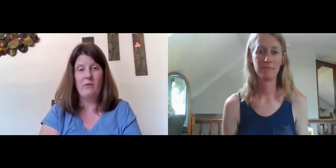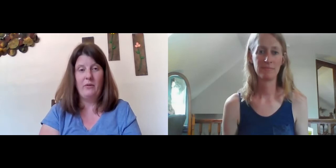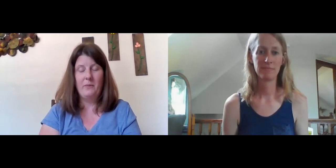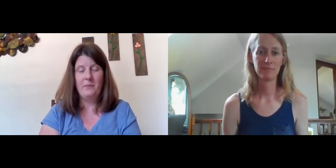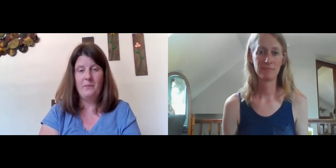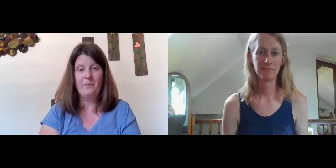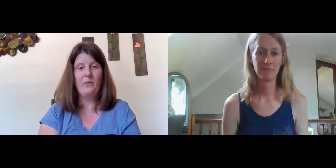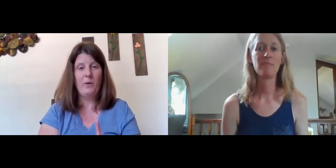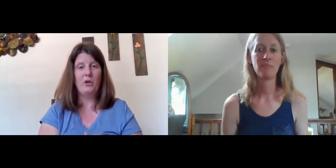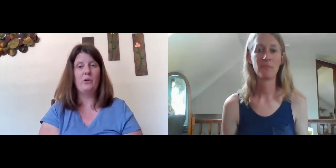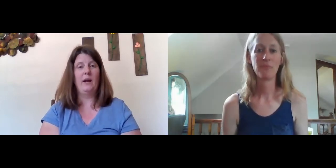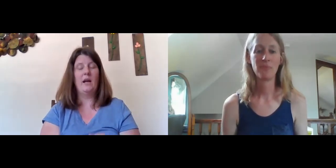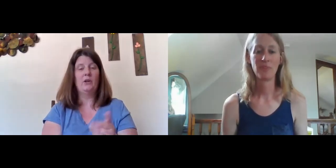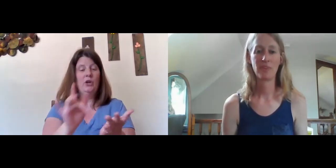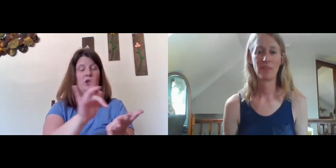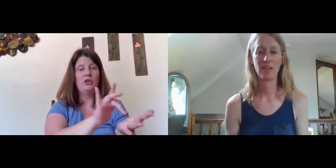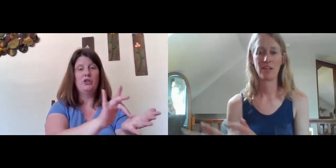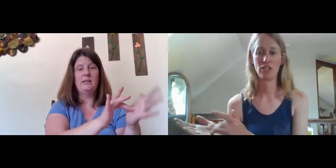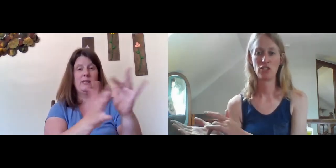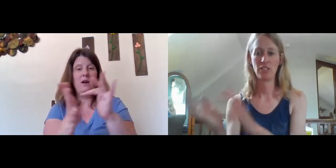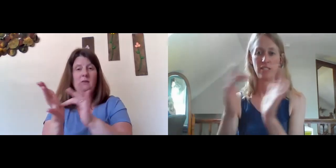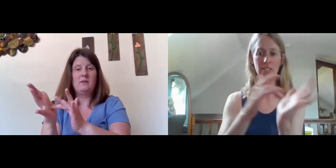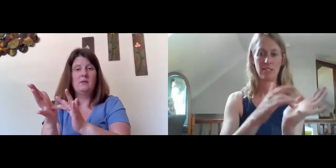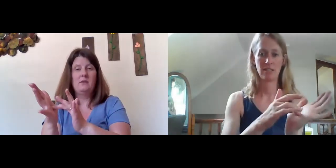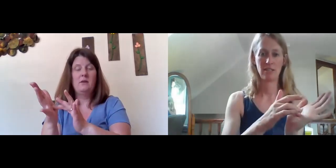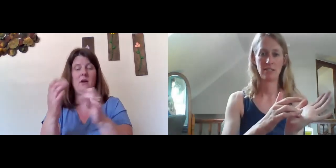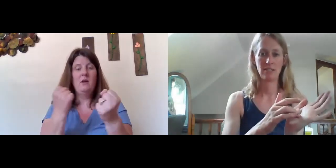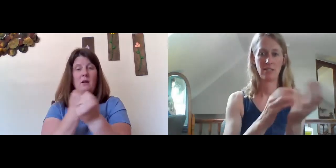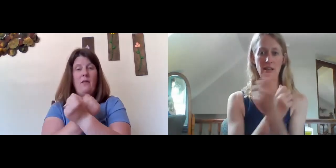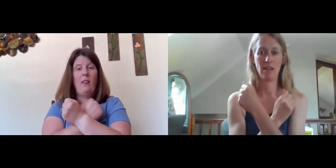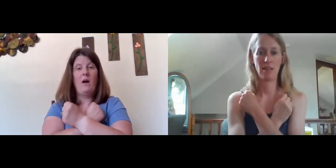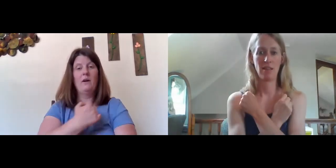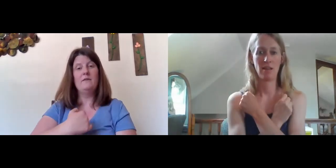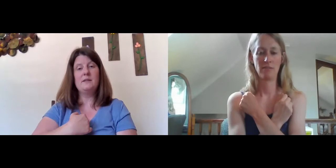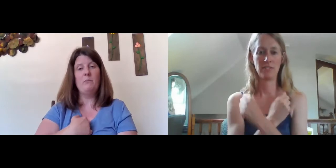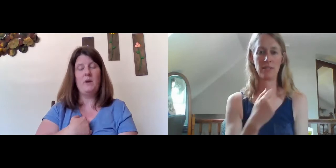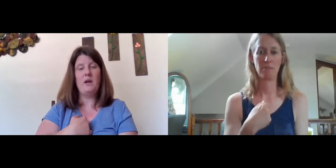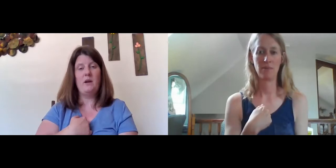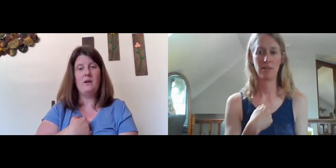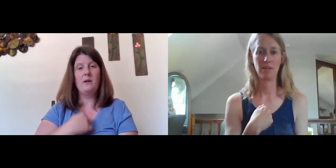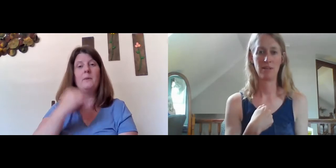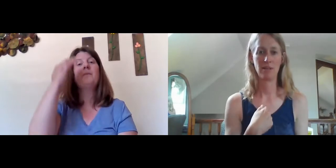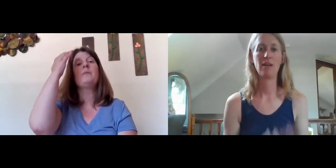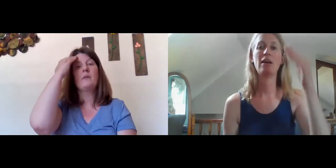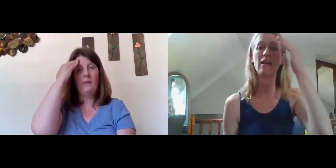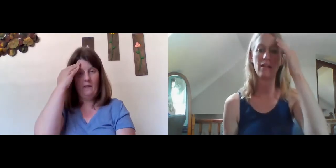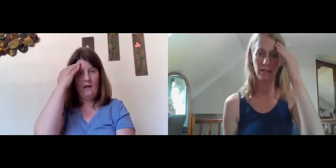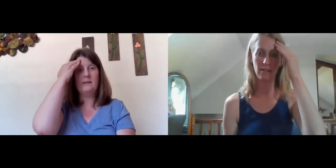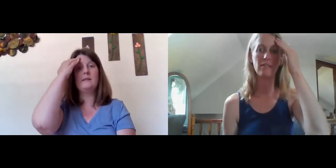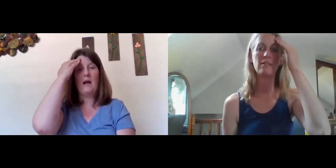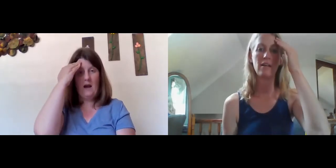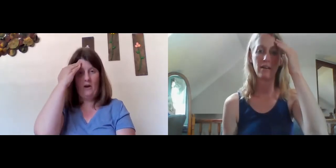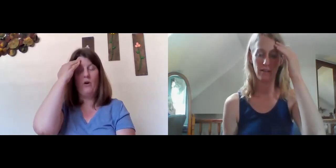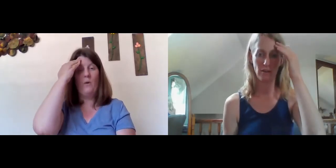your mouth. So I'm going to show again. Jesus loves me.